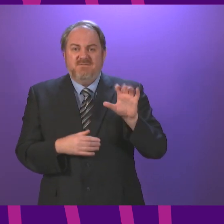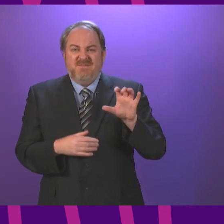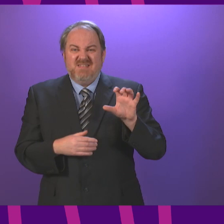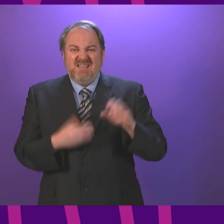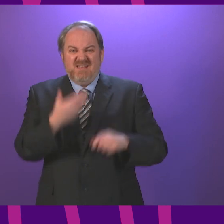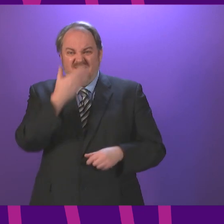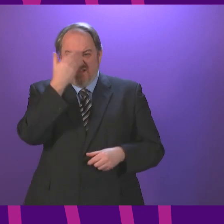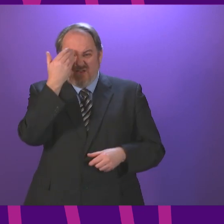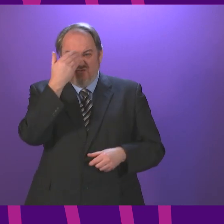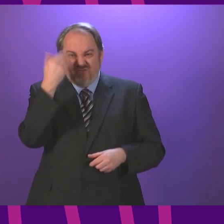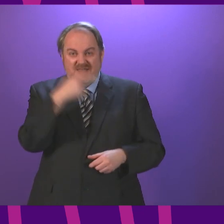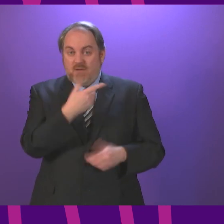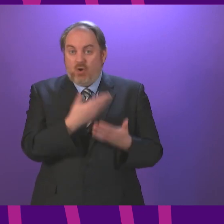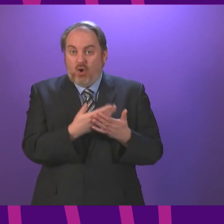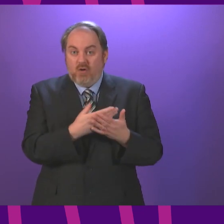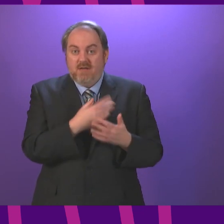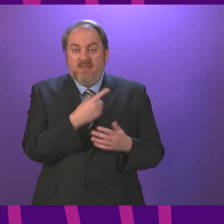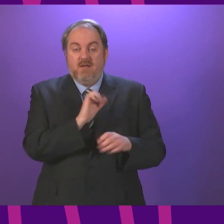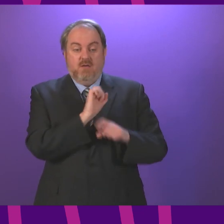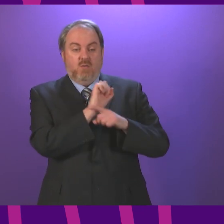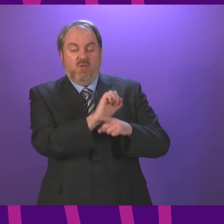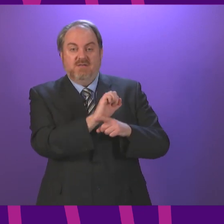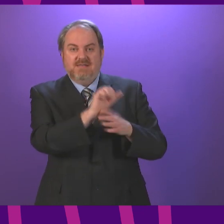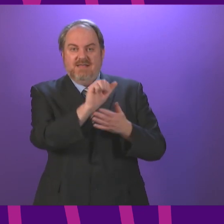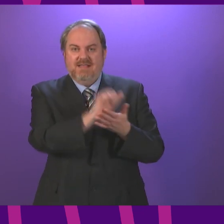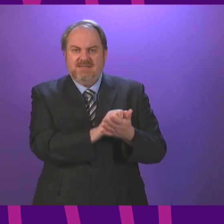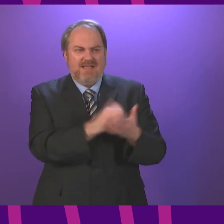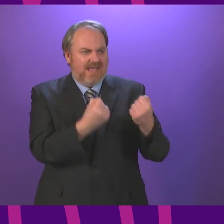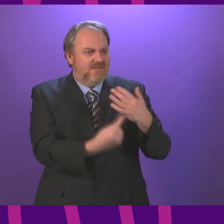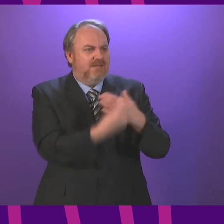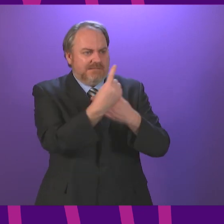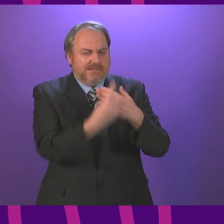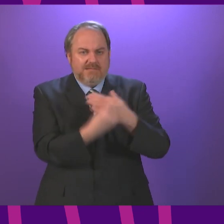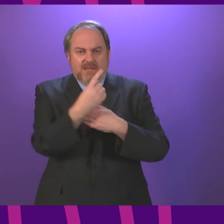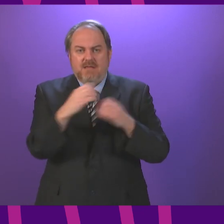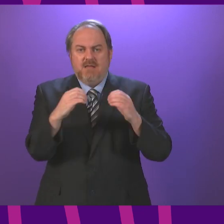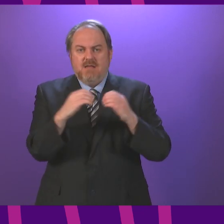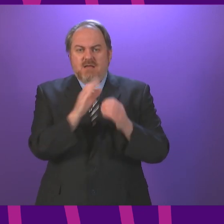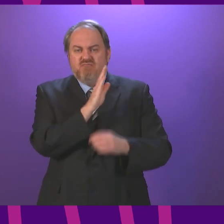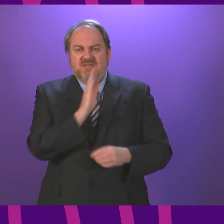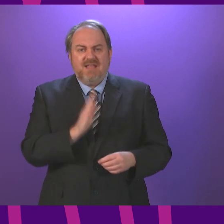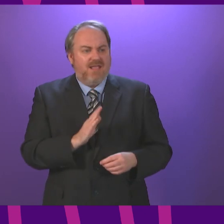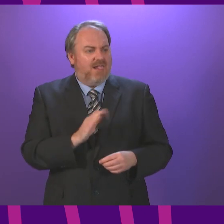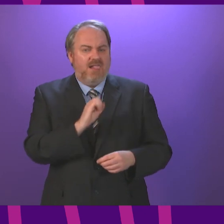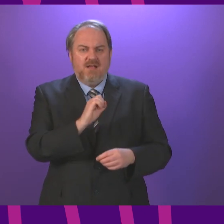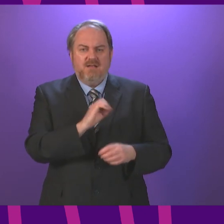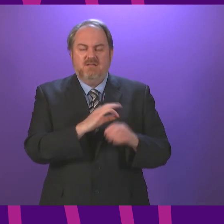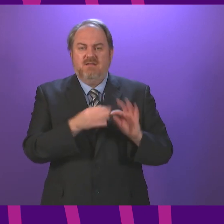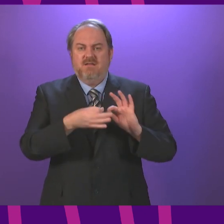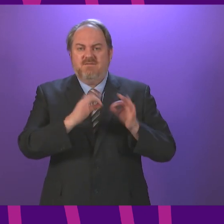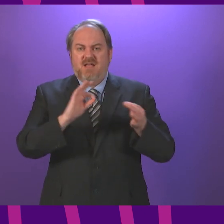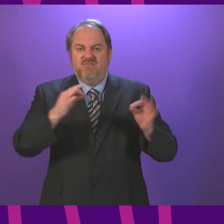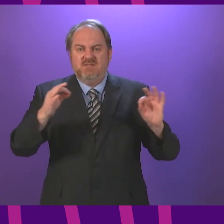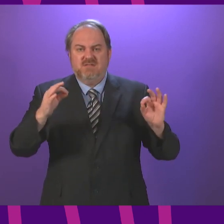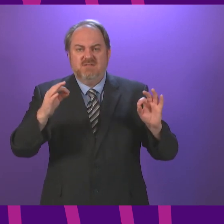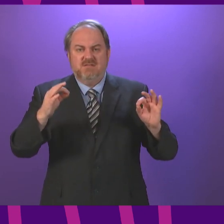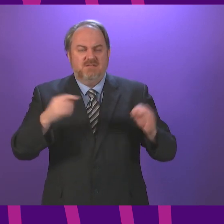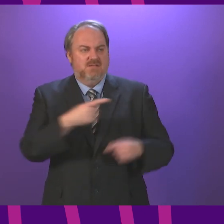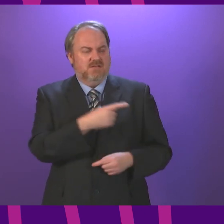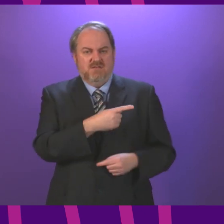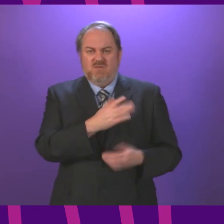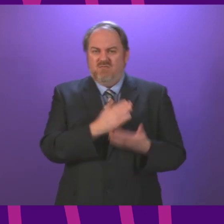is dangerously inadequate. It's been reported that the effort to trace contacts who may have been exposed to this new